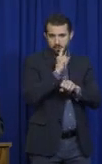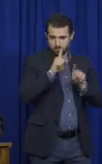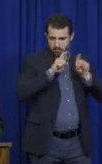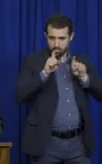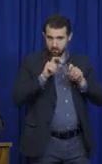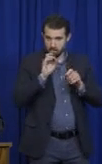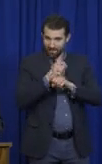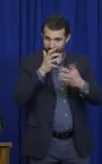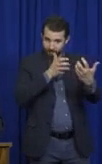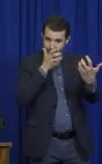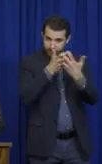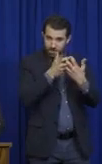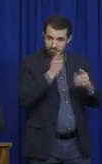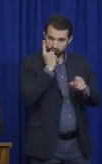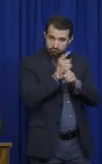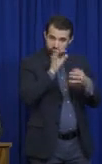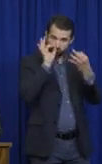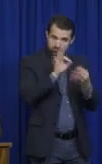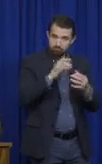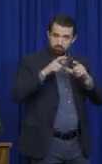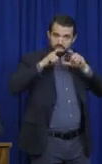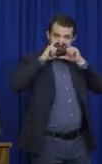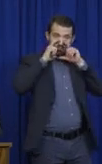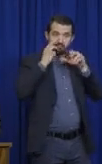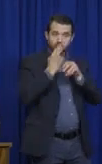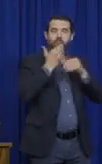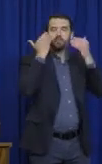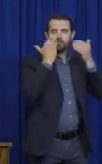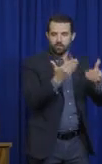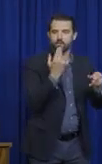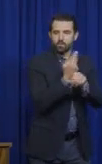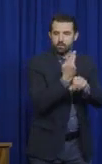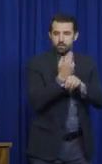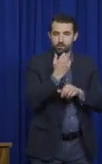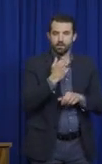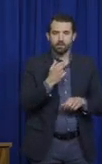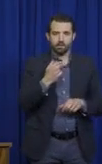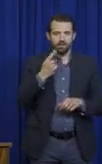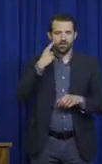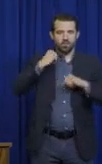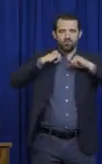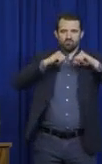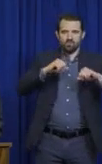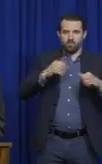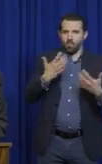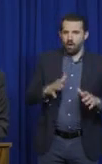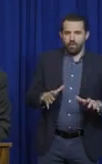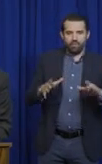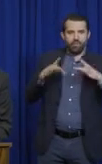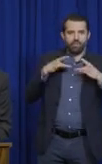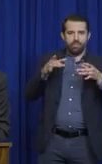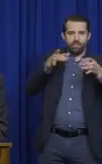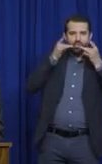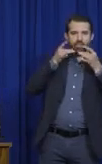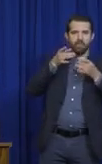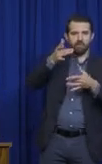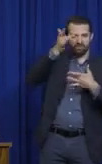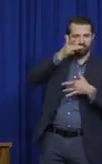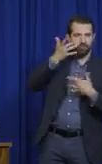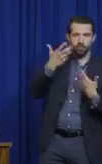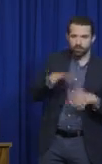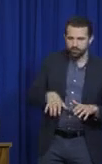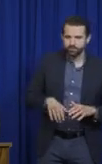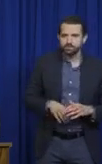the mask so that it can actually protect someone from getting the virus. We've been working with our colleagues at the